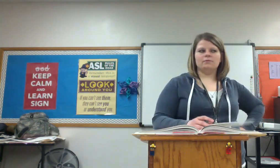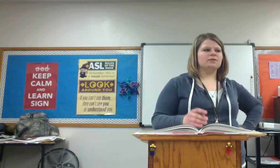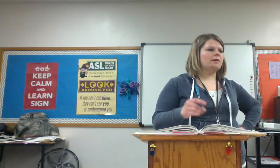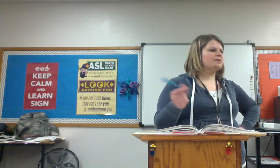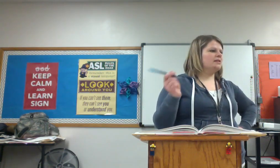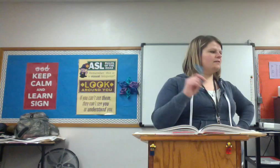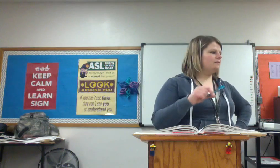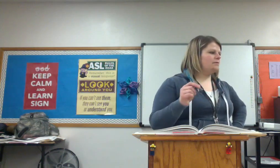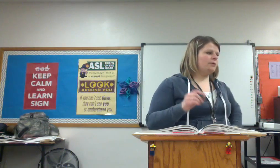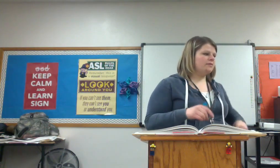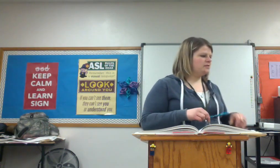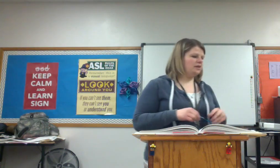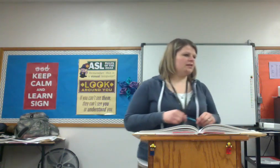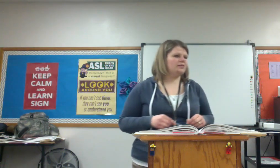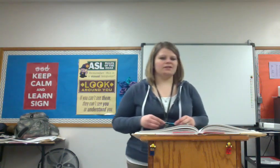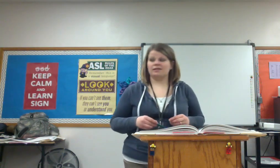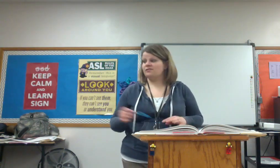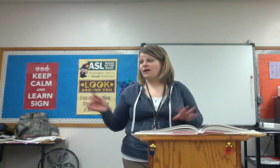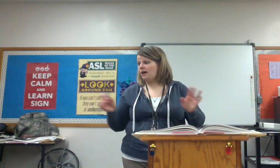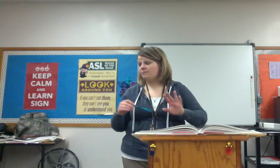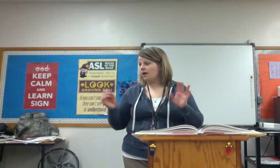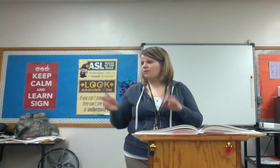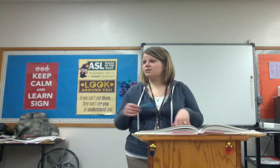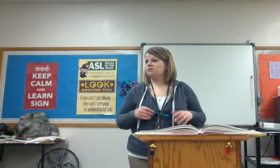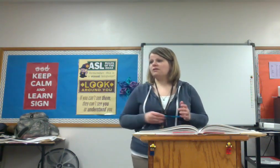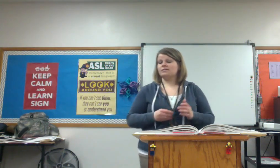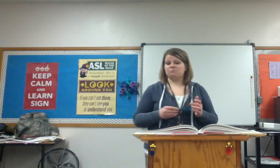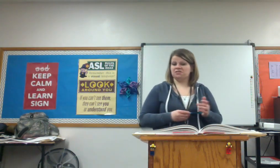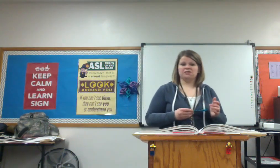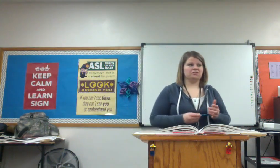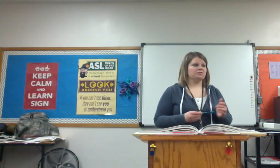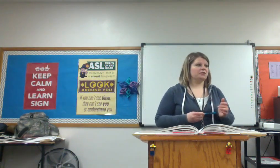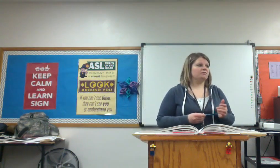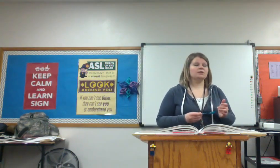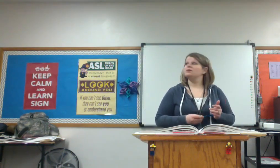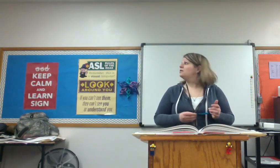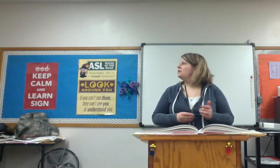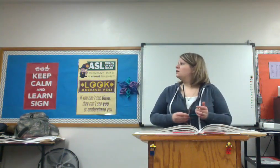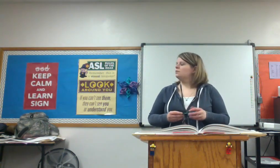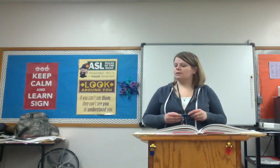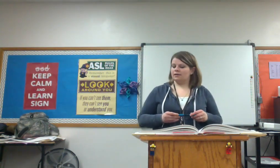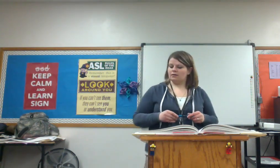I'm just gonna give whoever's looking at the letters. That's fine. I'm not rushing you guys. Just look through it and we'll get going.